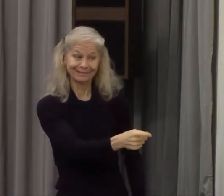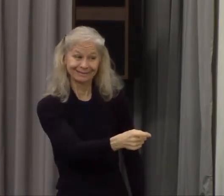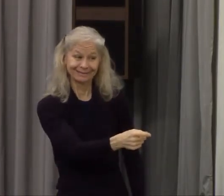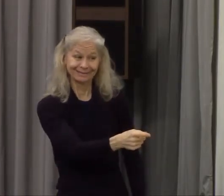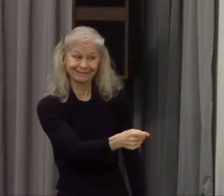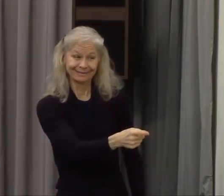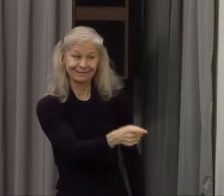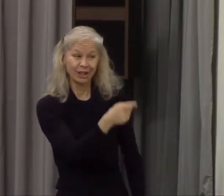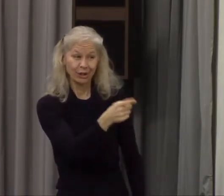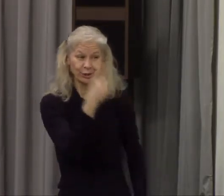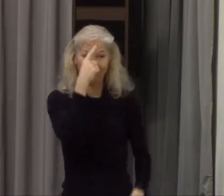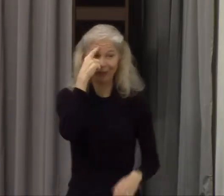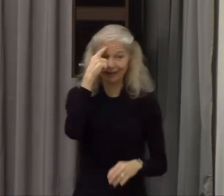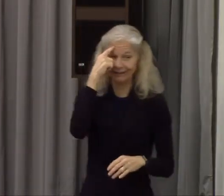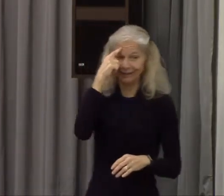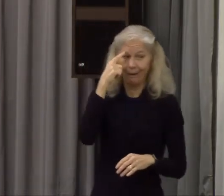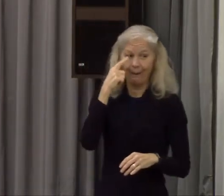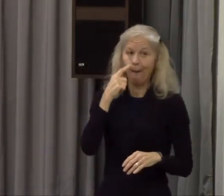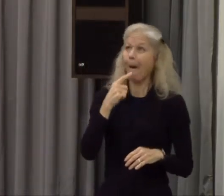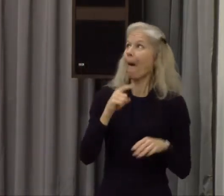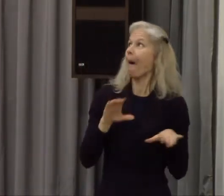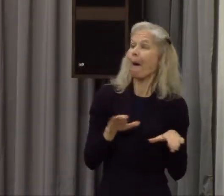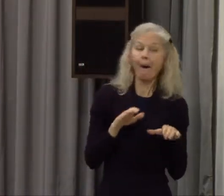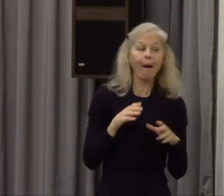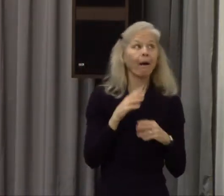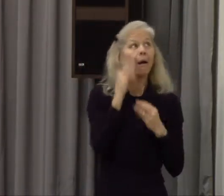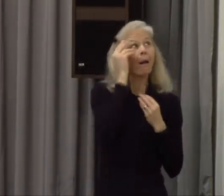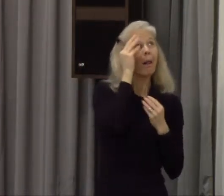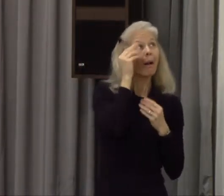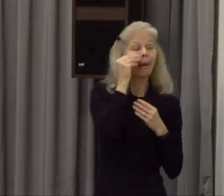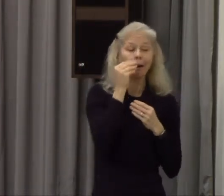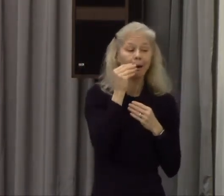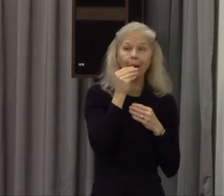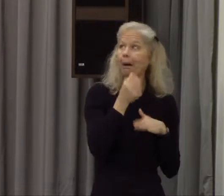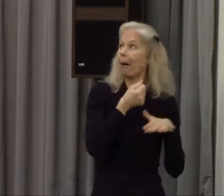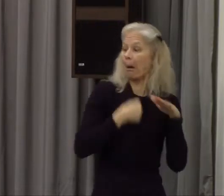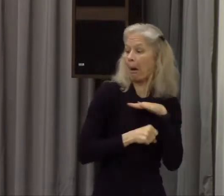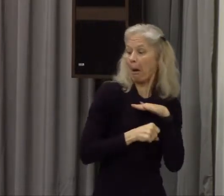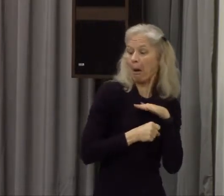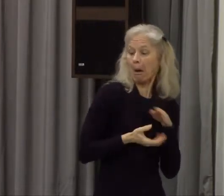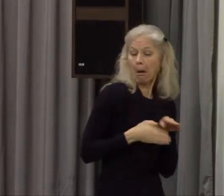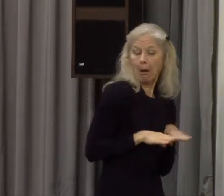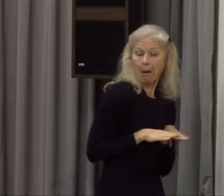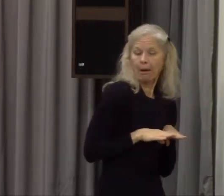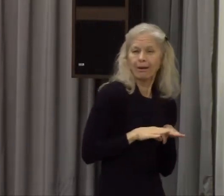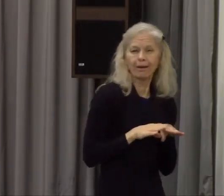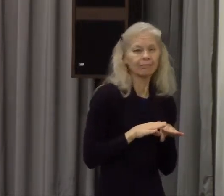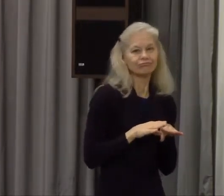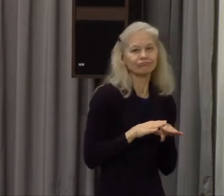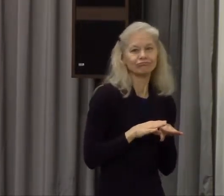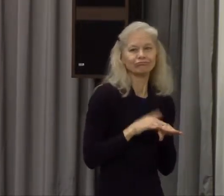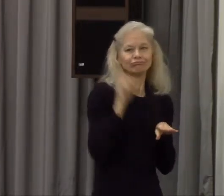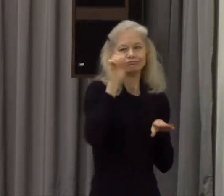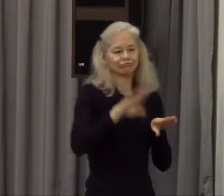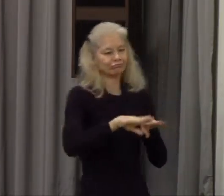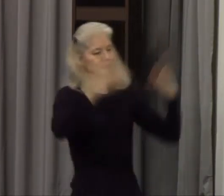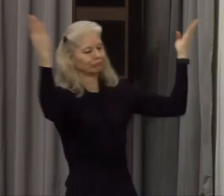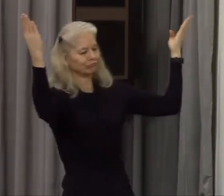day. He came with divine revelation. Christ has been